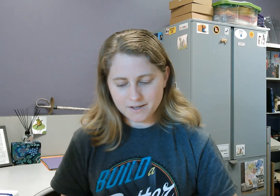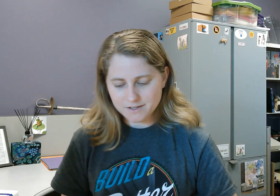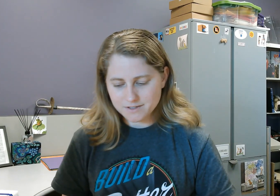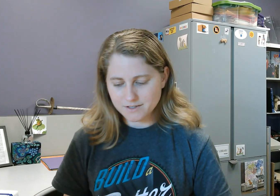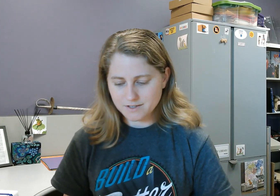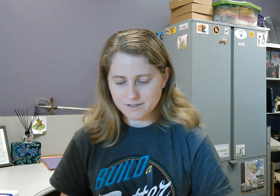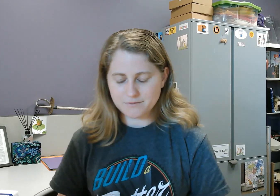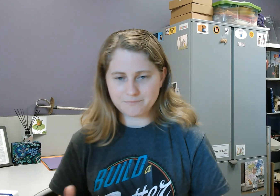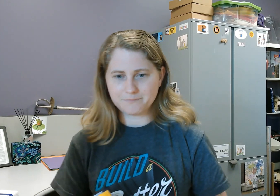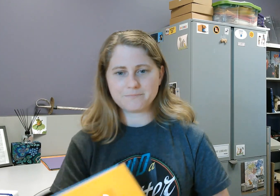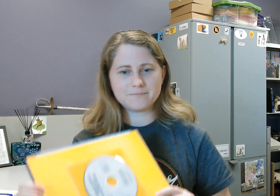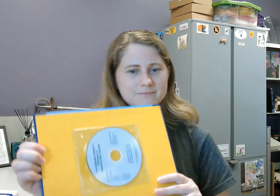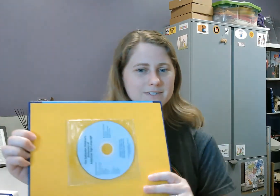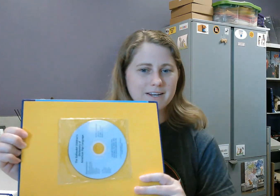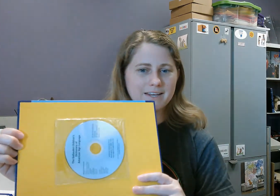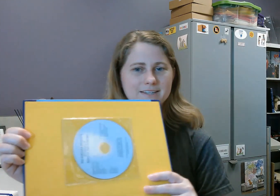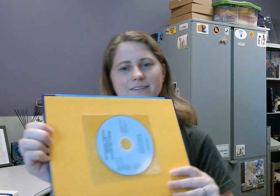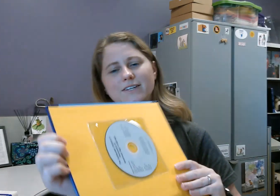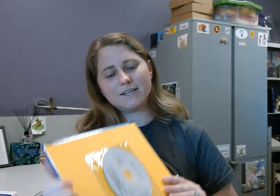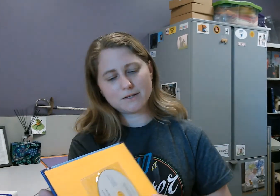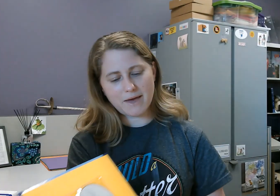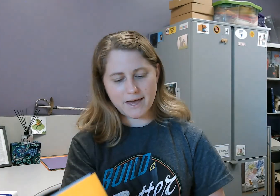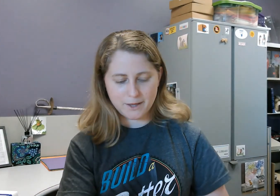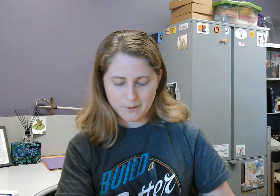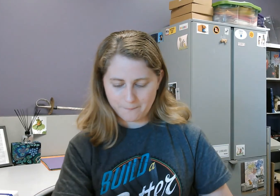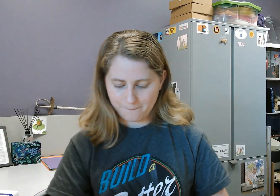And it's got a handy DVD in the back.